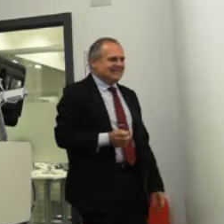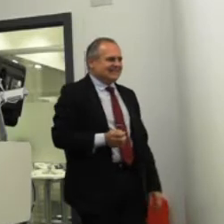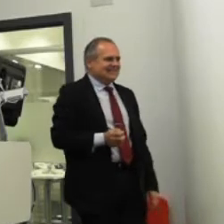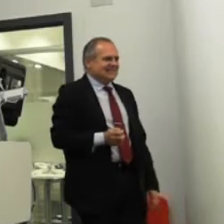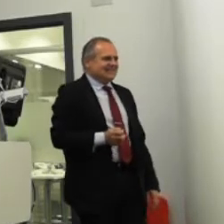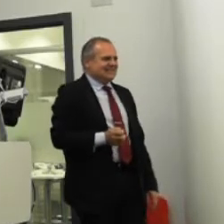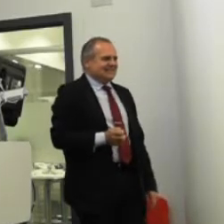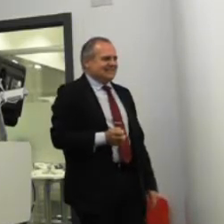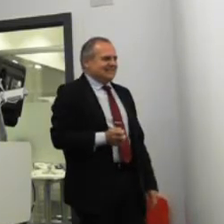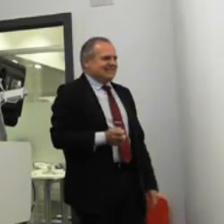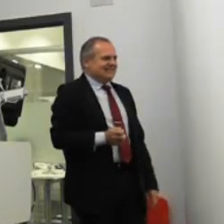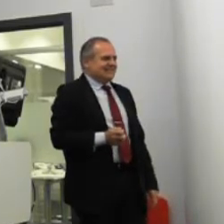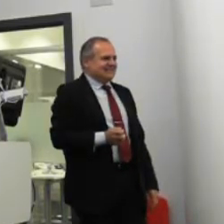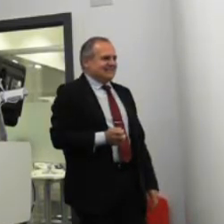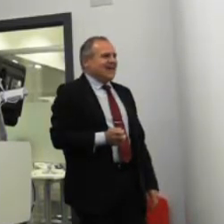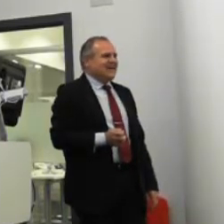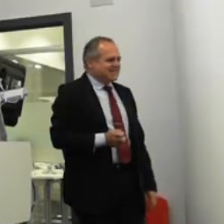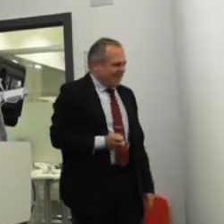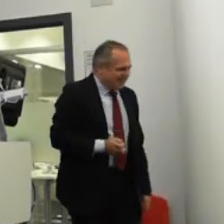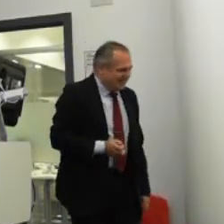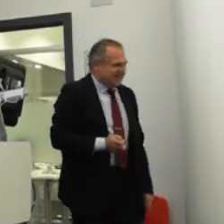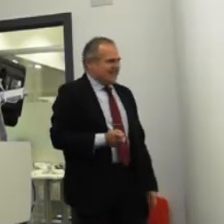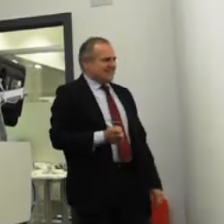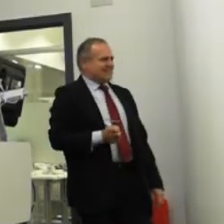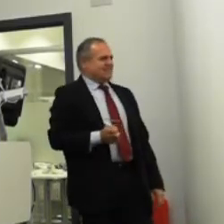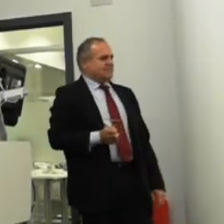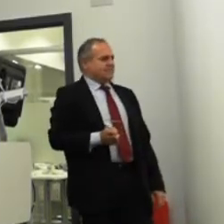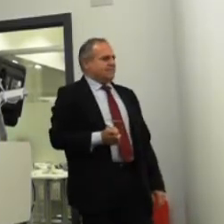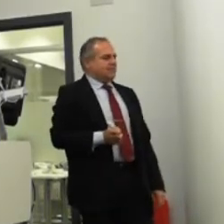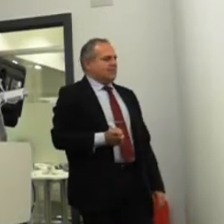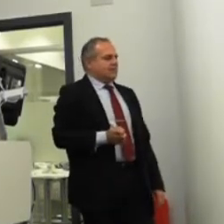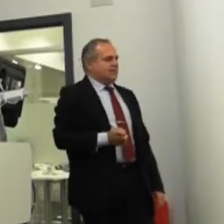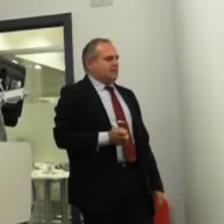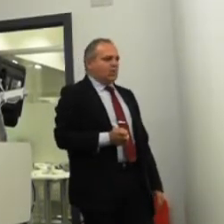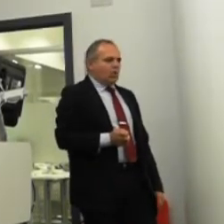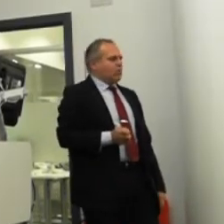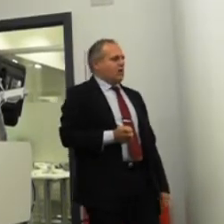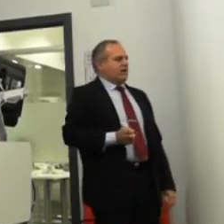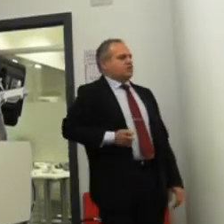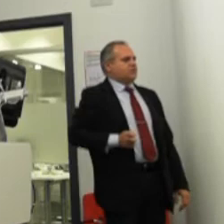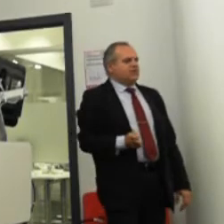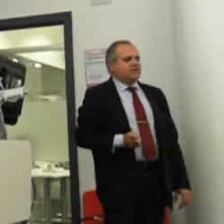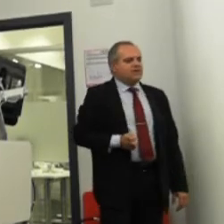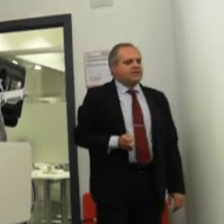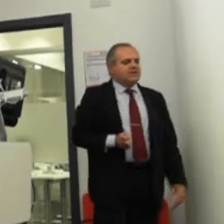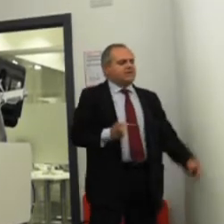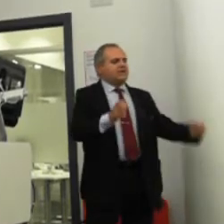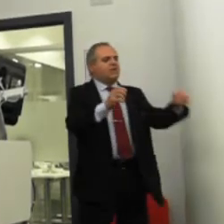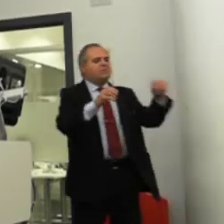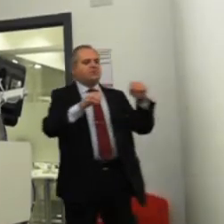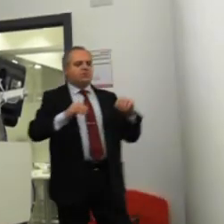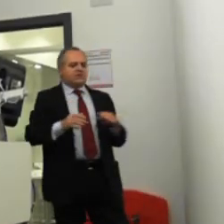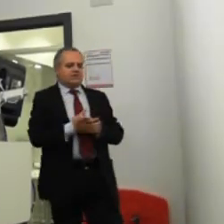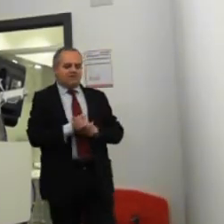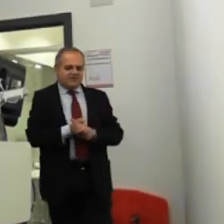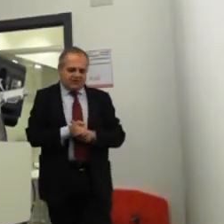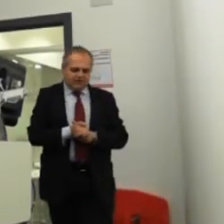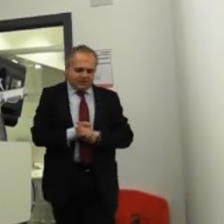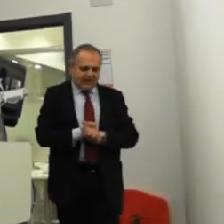about scenarios in shops and that kind of thing exactly yes this is not going be a problem no actually the other thing with you know that basically for